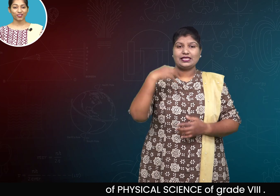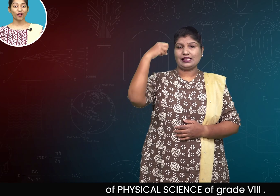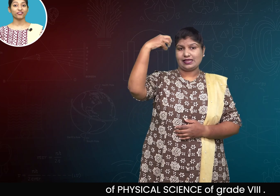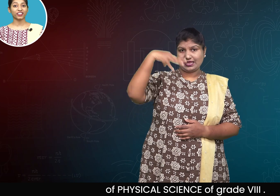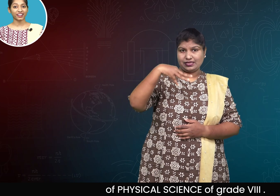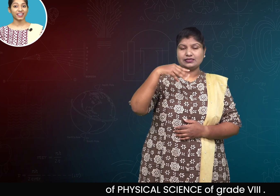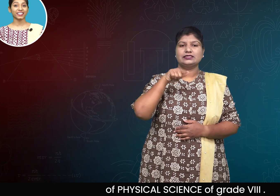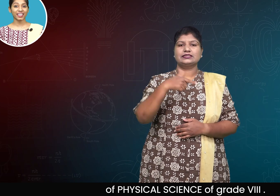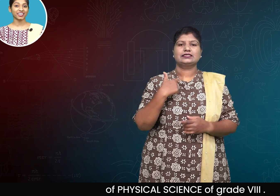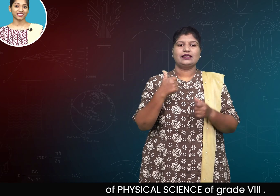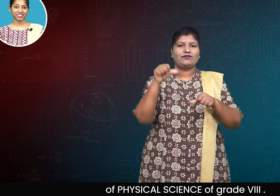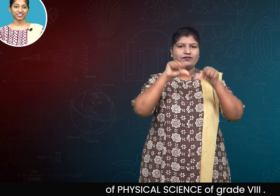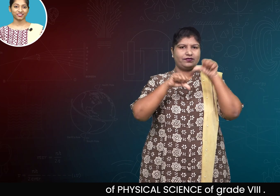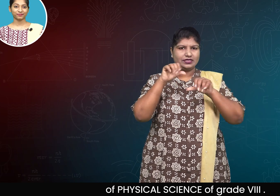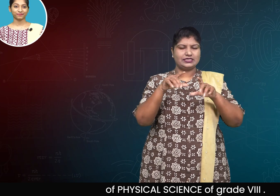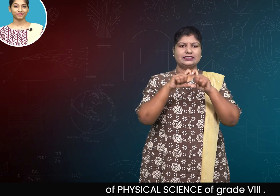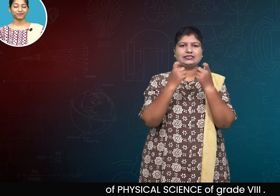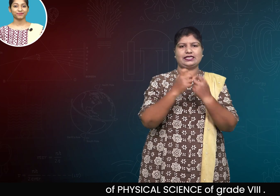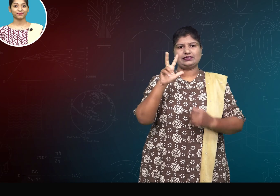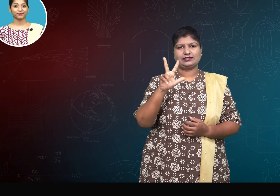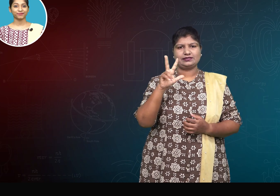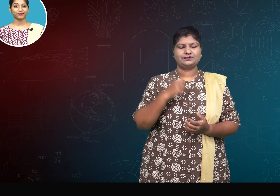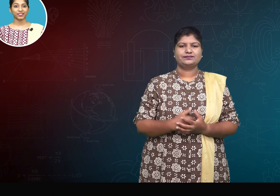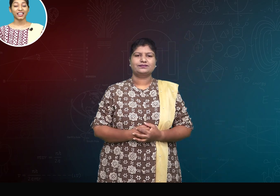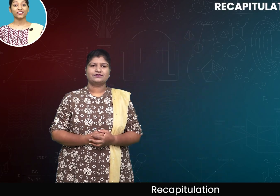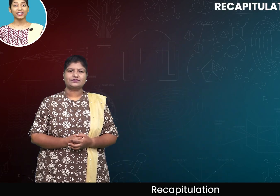Science of grade 8.